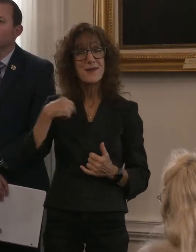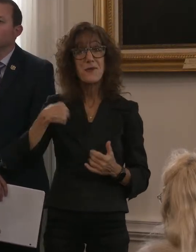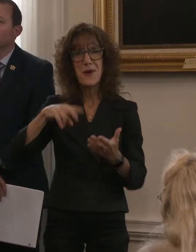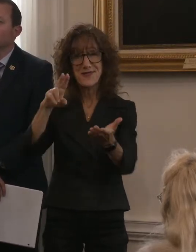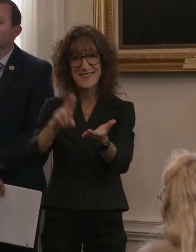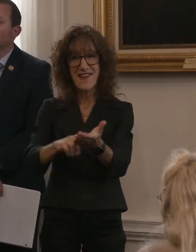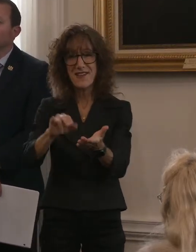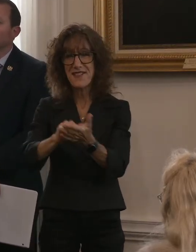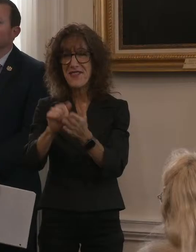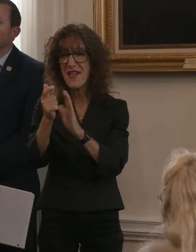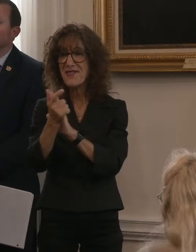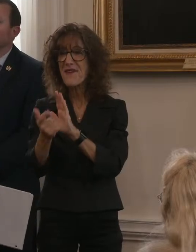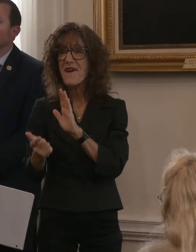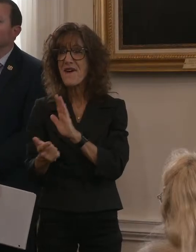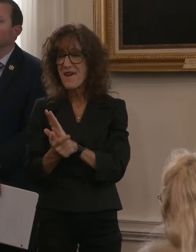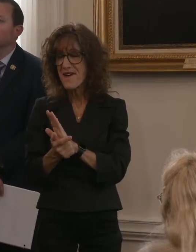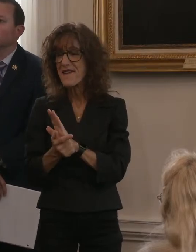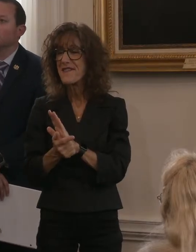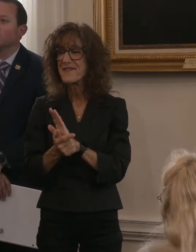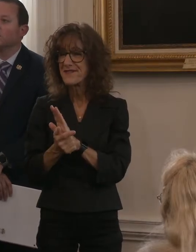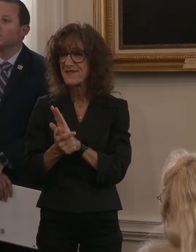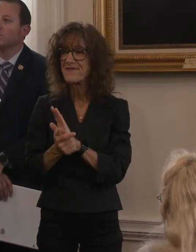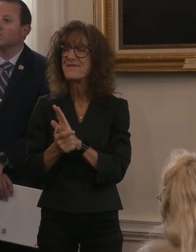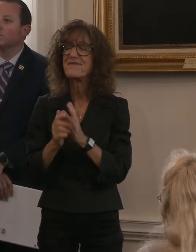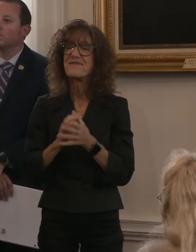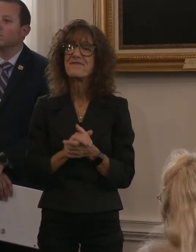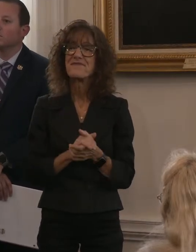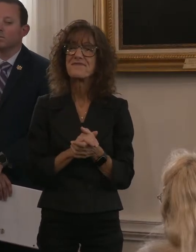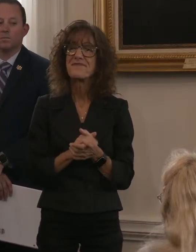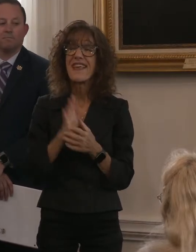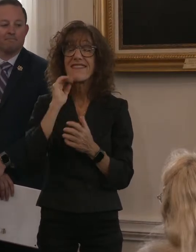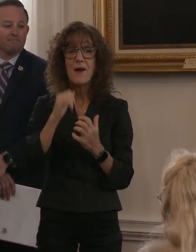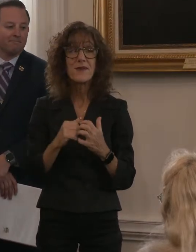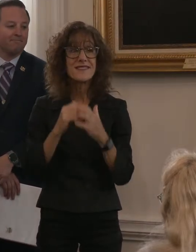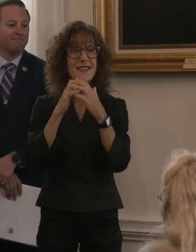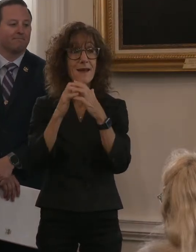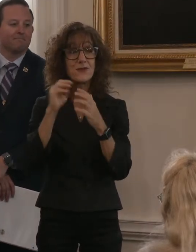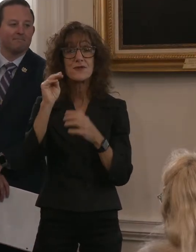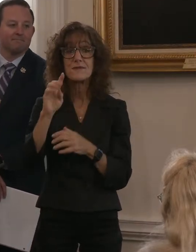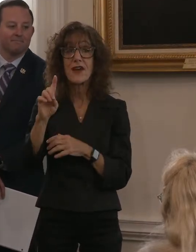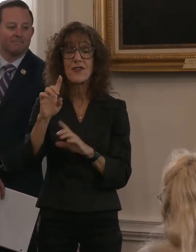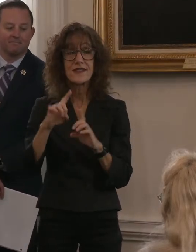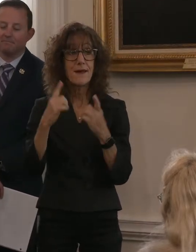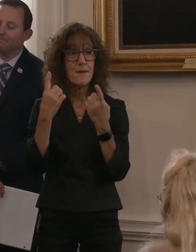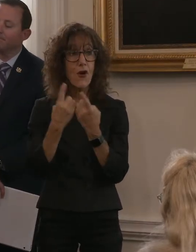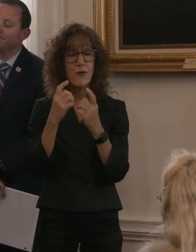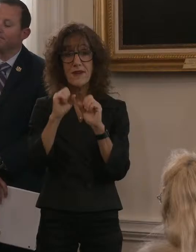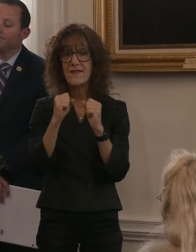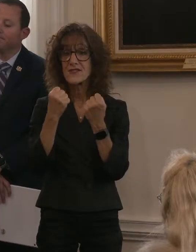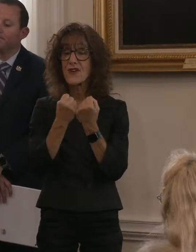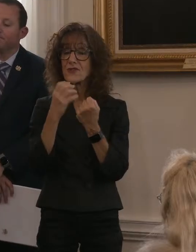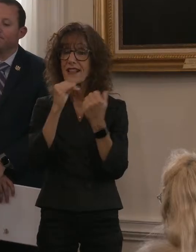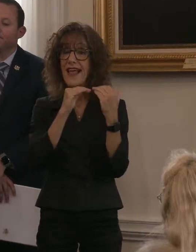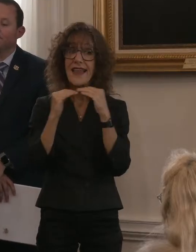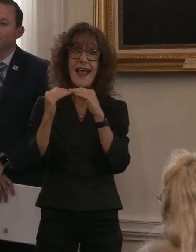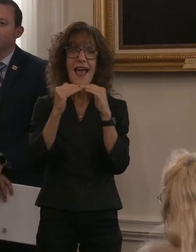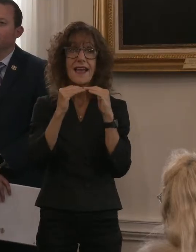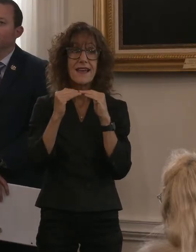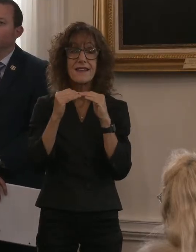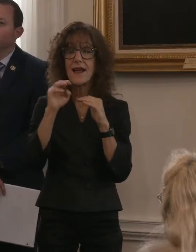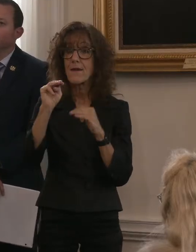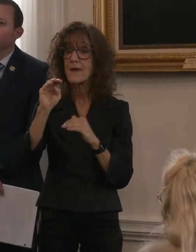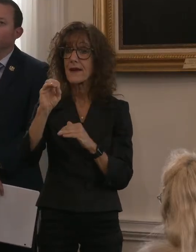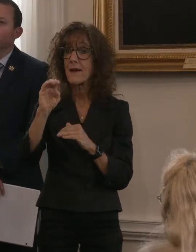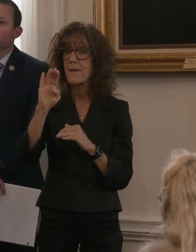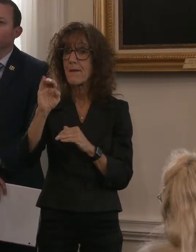signing this legislation into law to establish the Maryland Department of Social and Economic